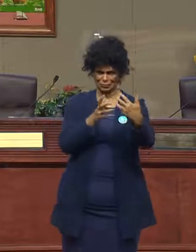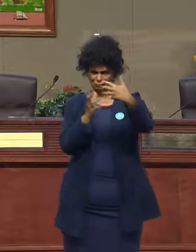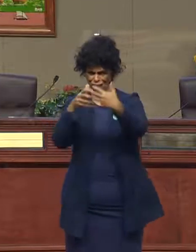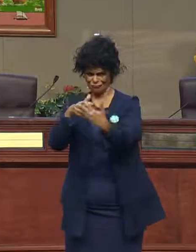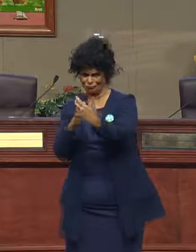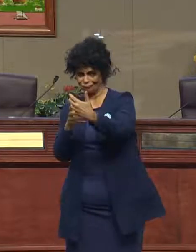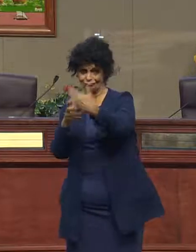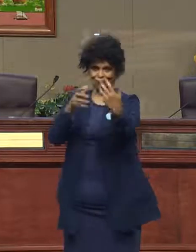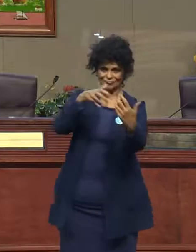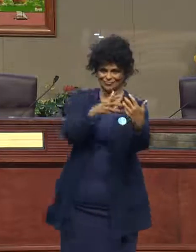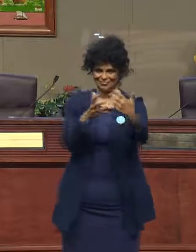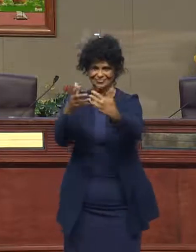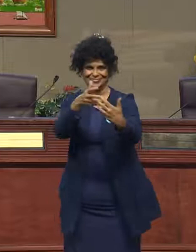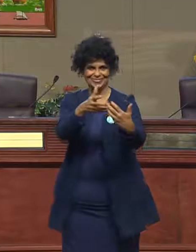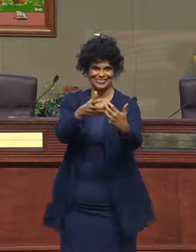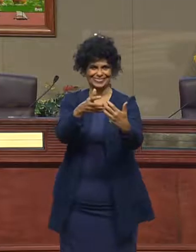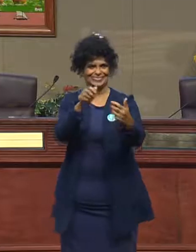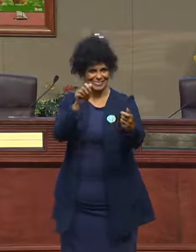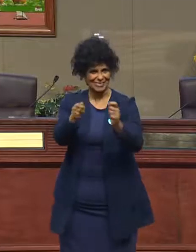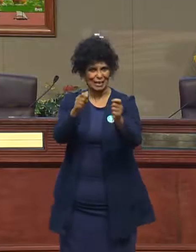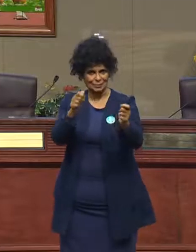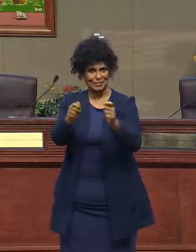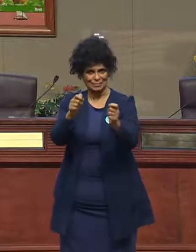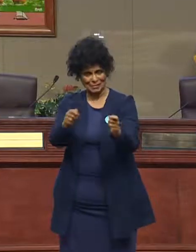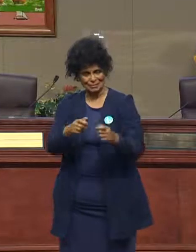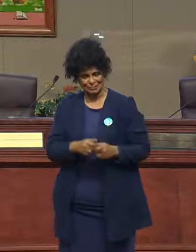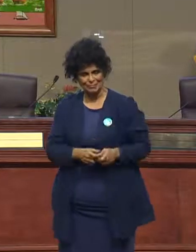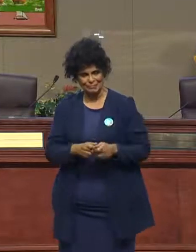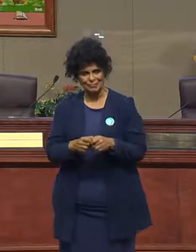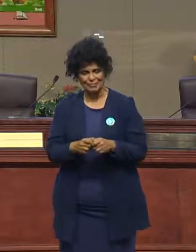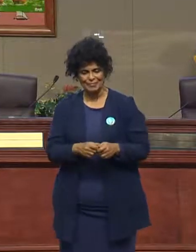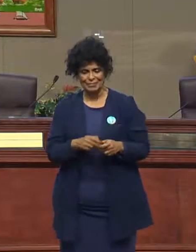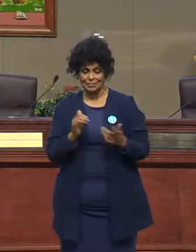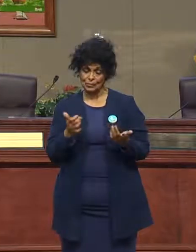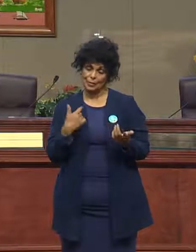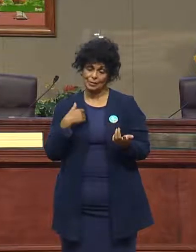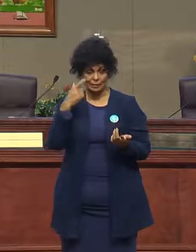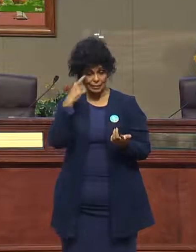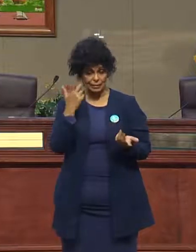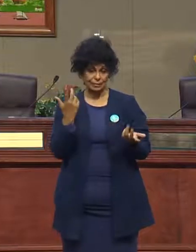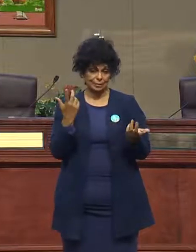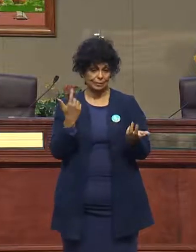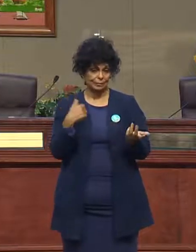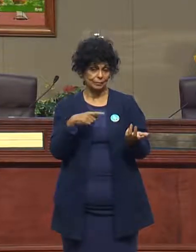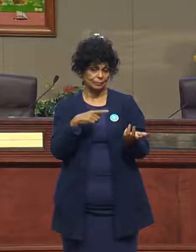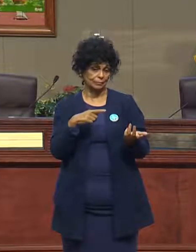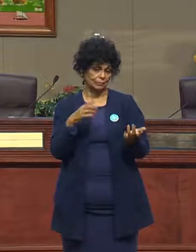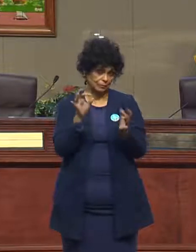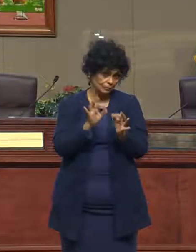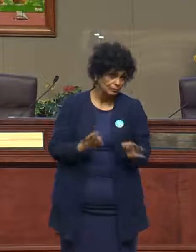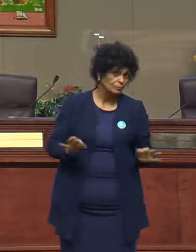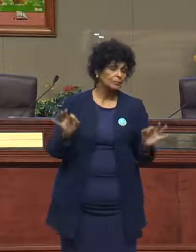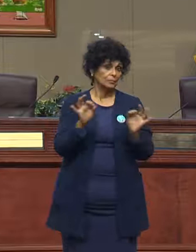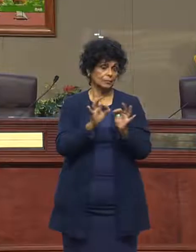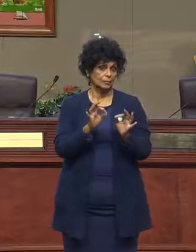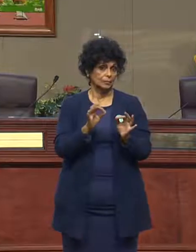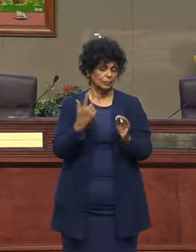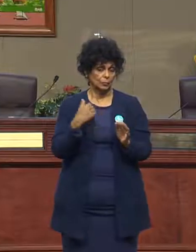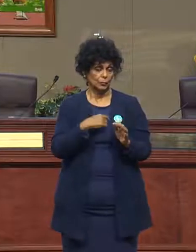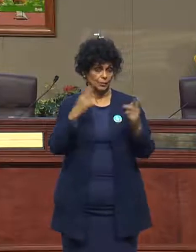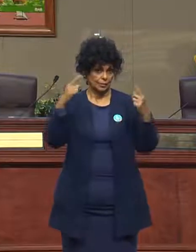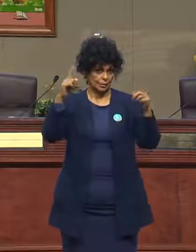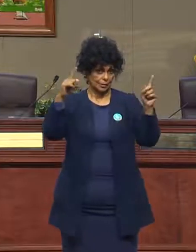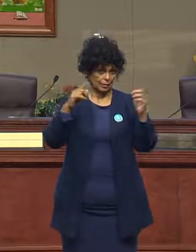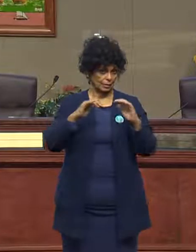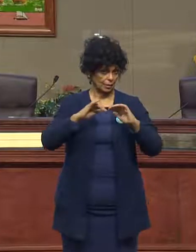So I believe that the critical thing that makes us as successful as we possibly can is the ability to